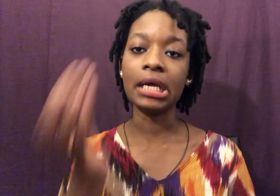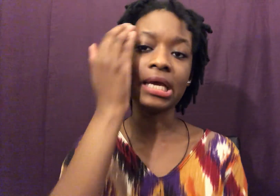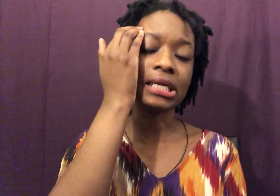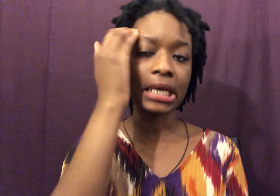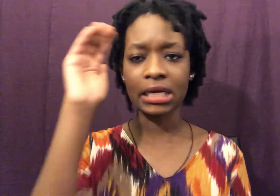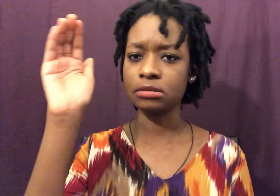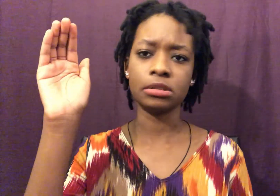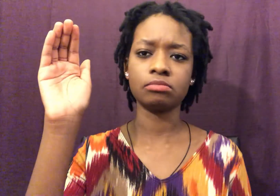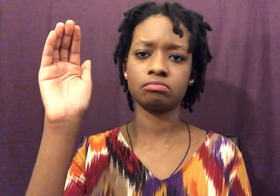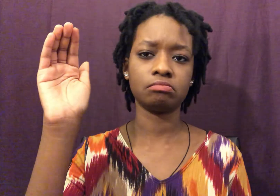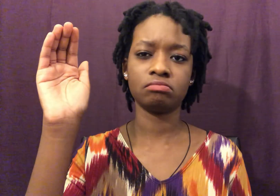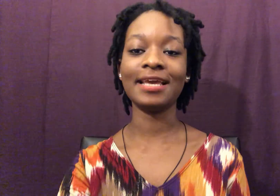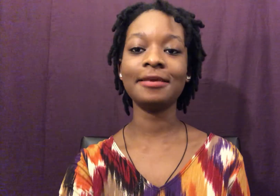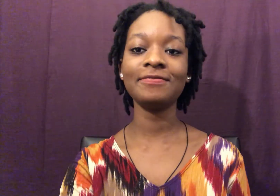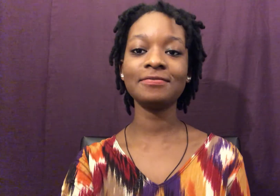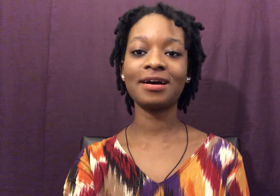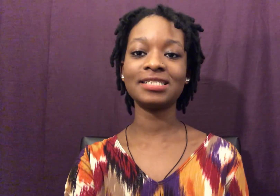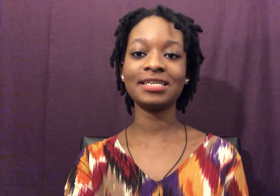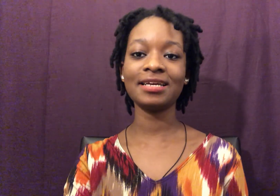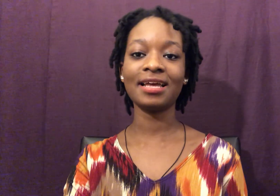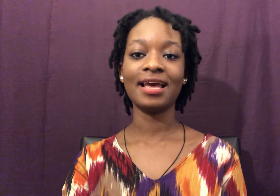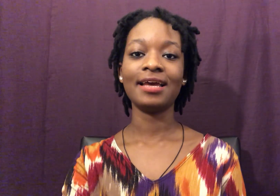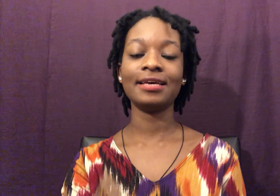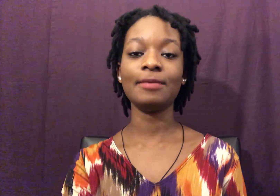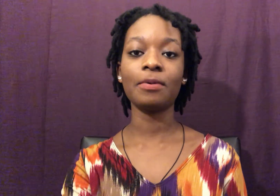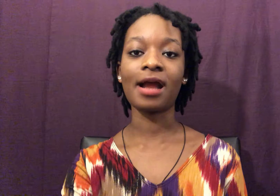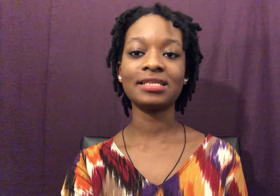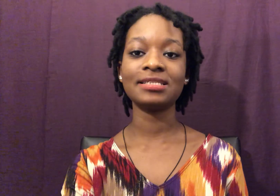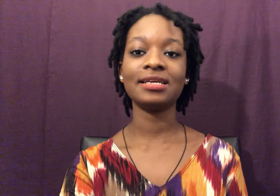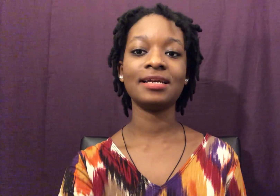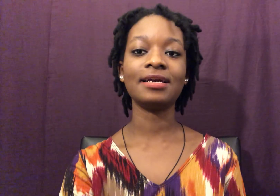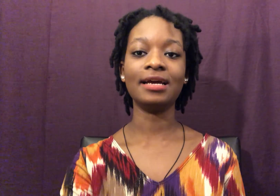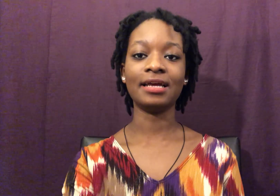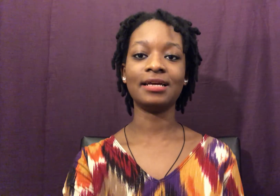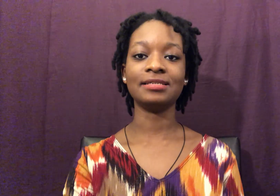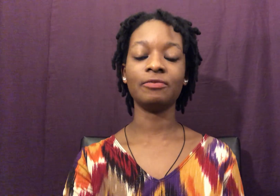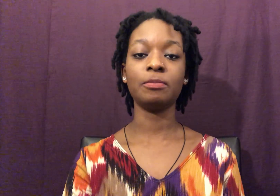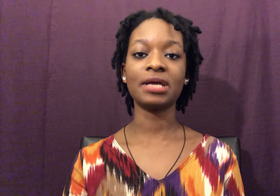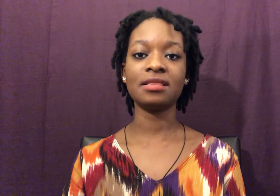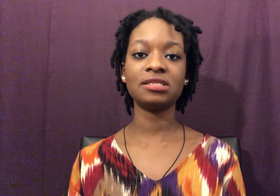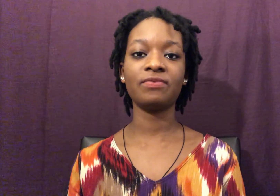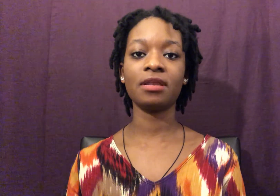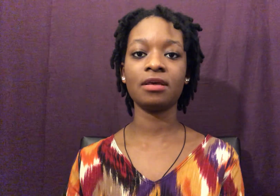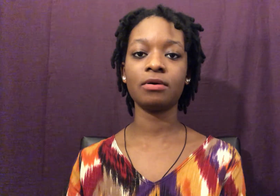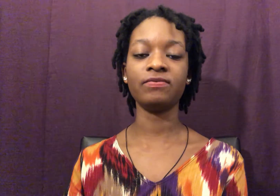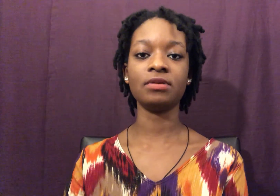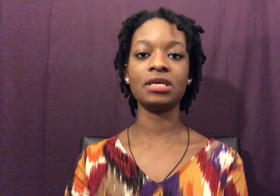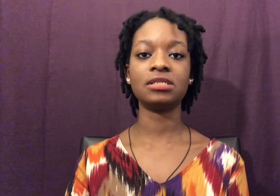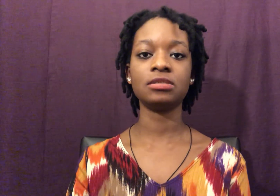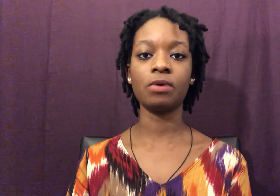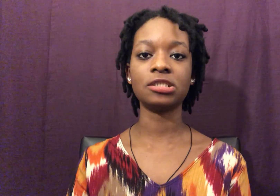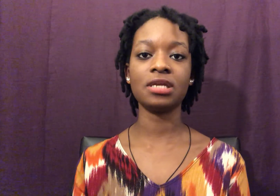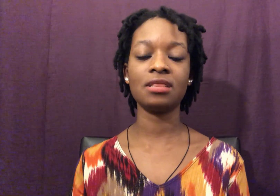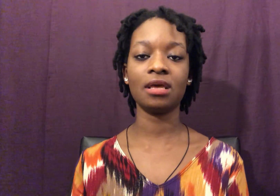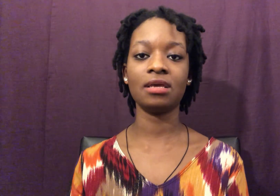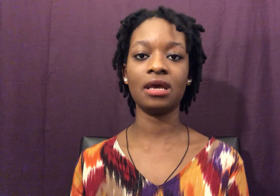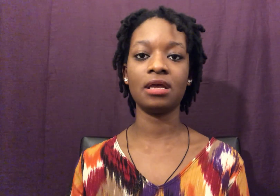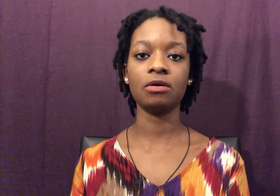and I don't know. Thank you for watching. Keep practicing and replay this video if you need to watch anything again